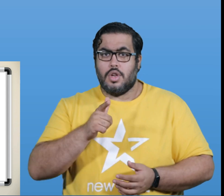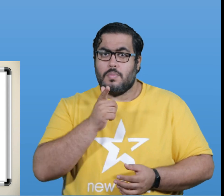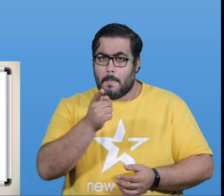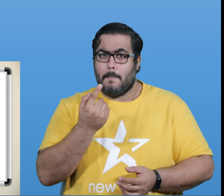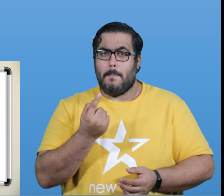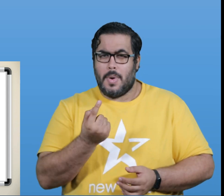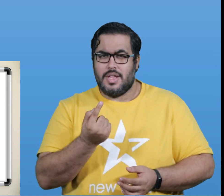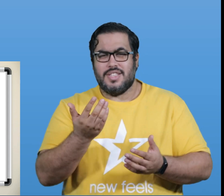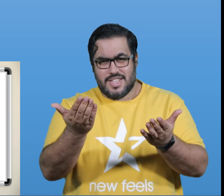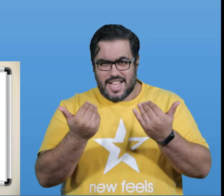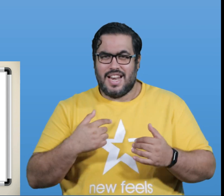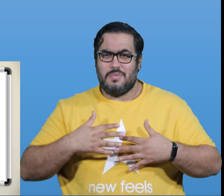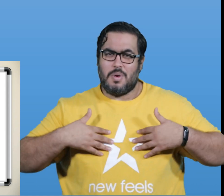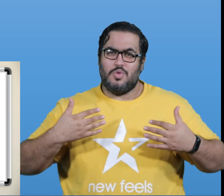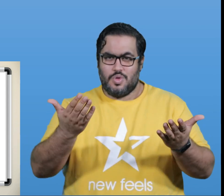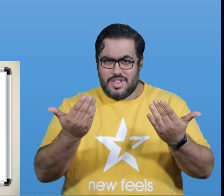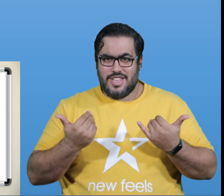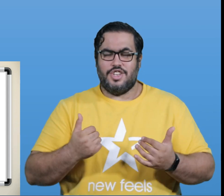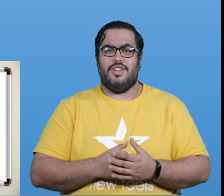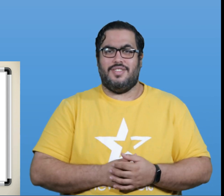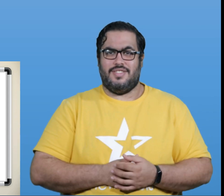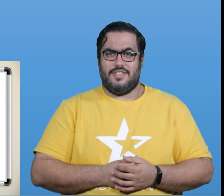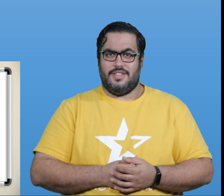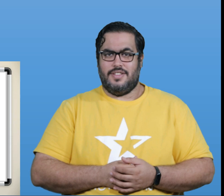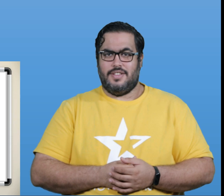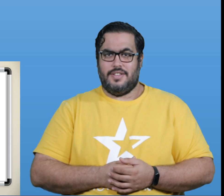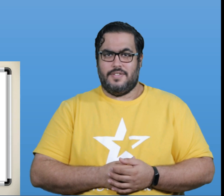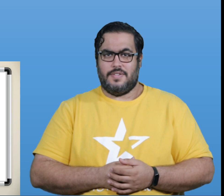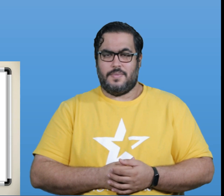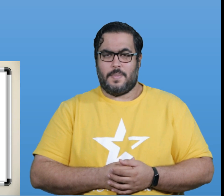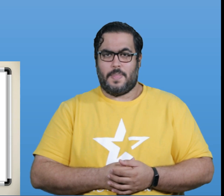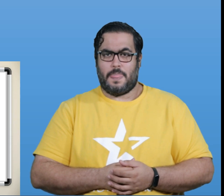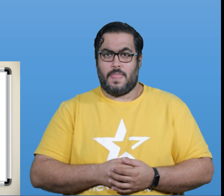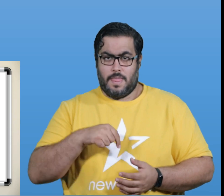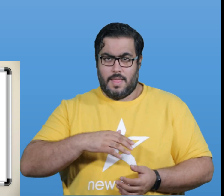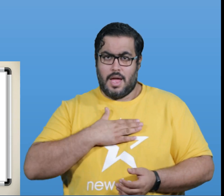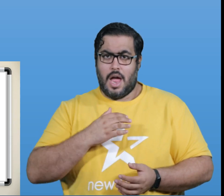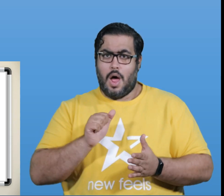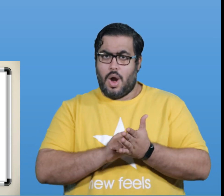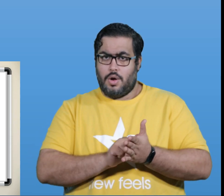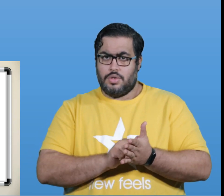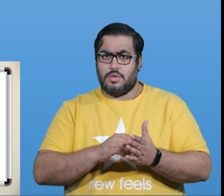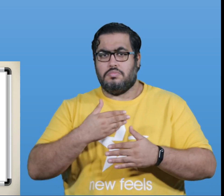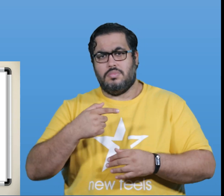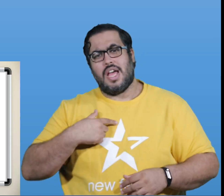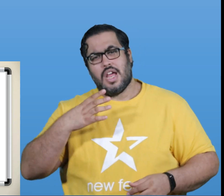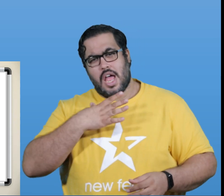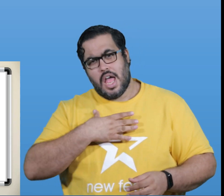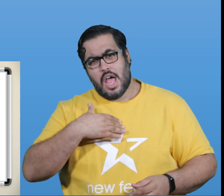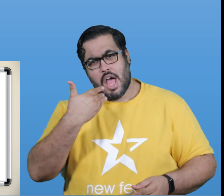coming. I want to know if he's coming. 2 sentences here. The party will take place at our house and I hope you can be here with